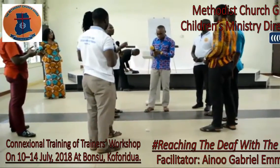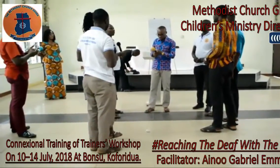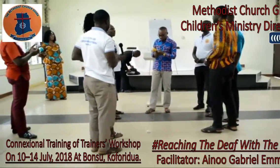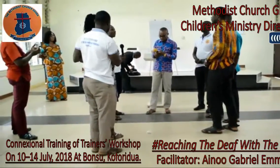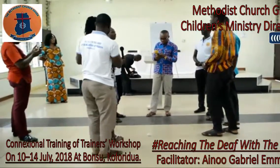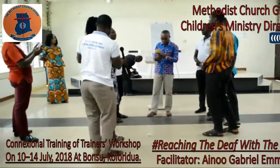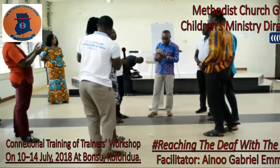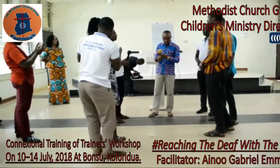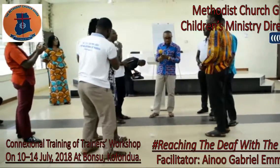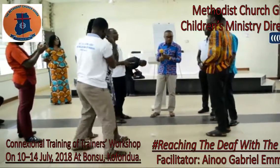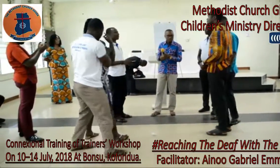Baptize.